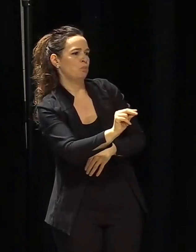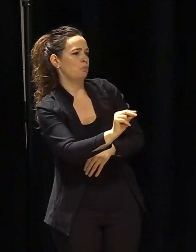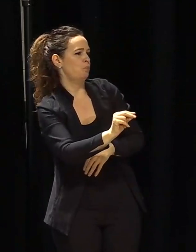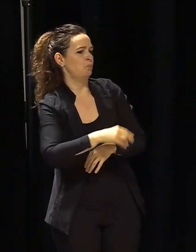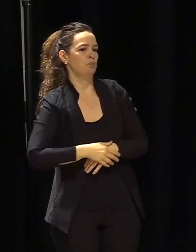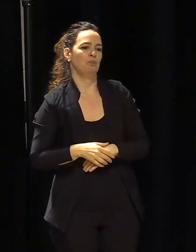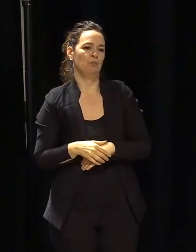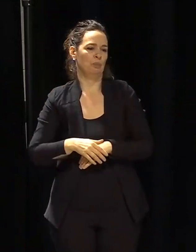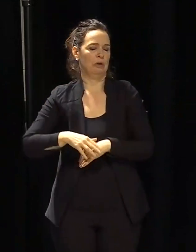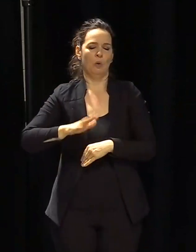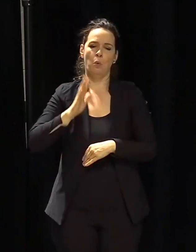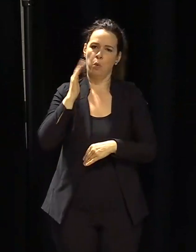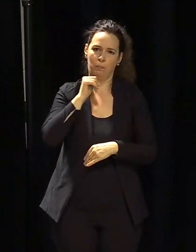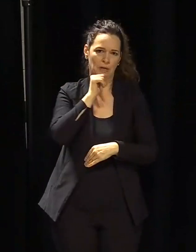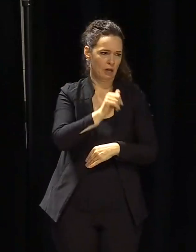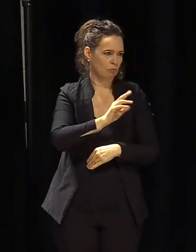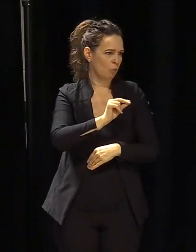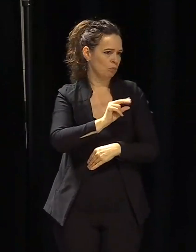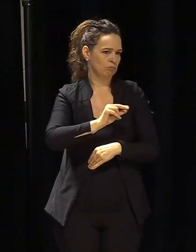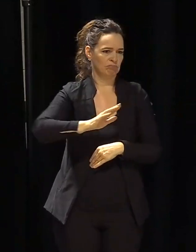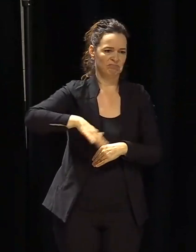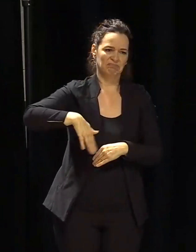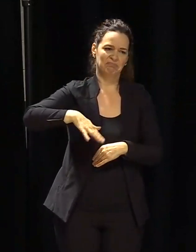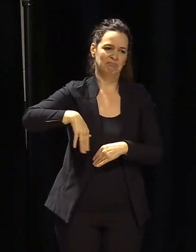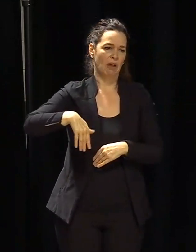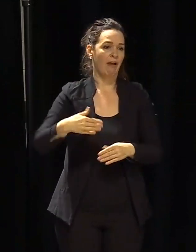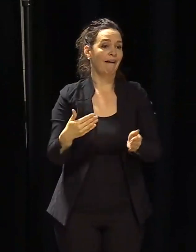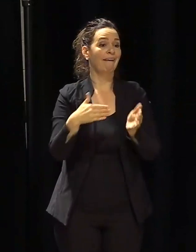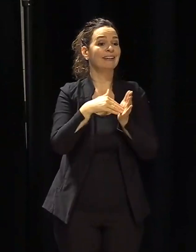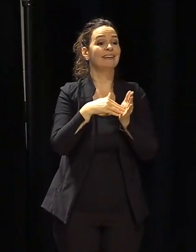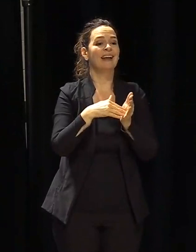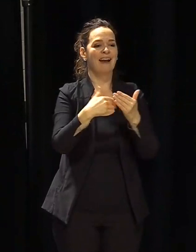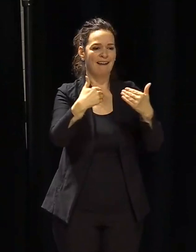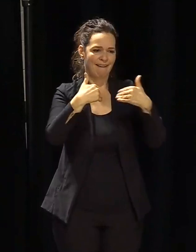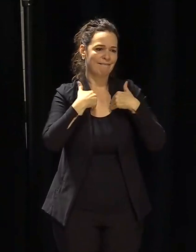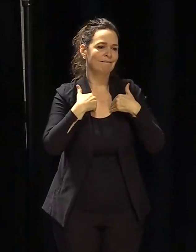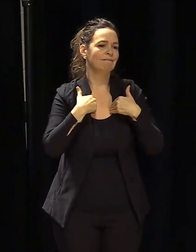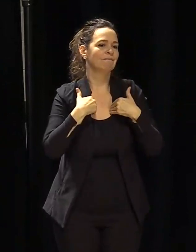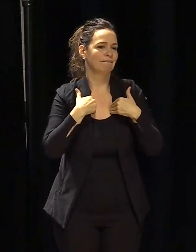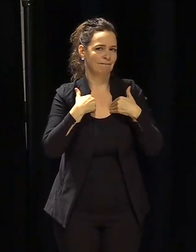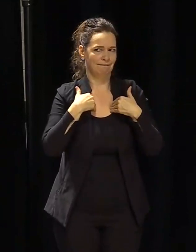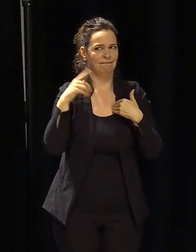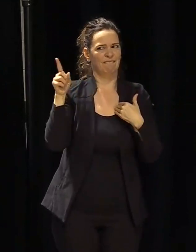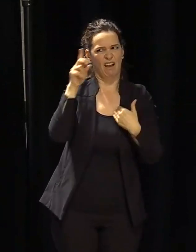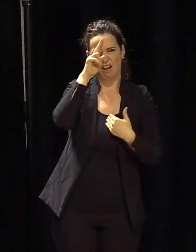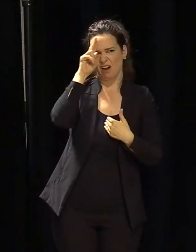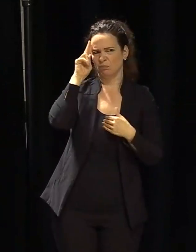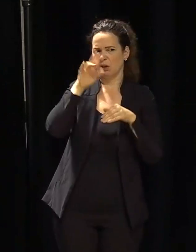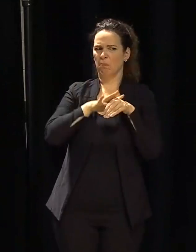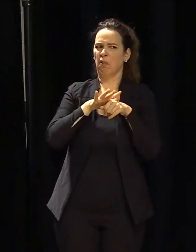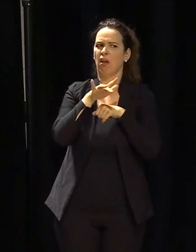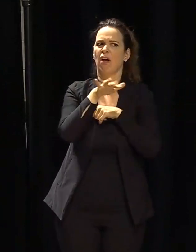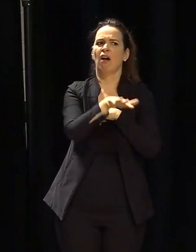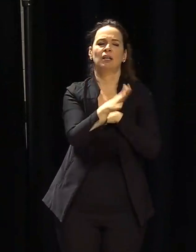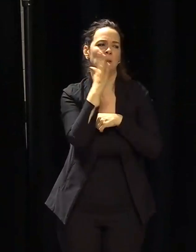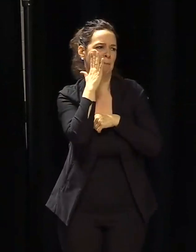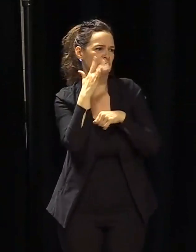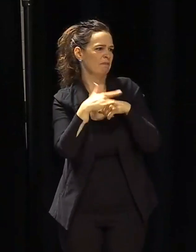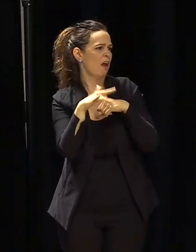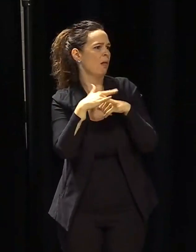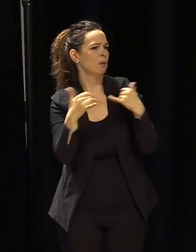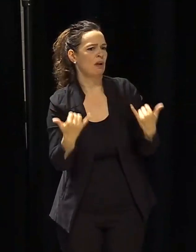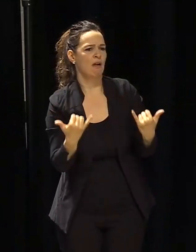challenge that they see. It's, okay, if I have another 400, 500 people, who's going to take care of them? And so